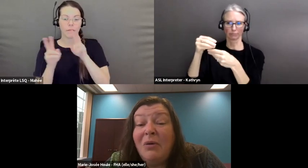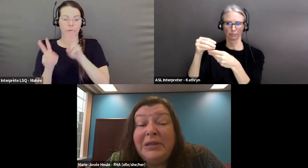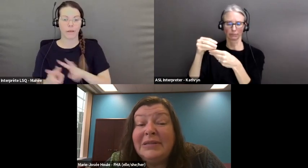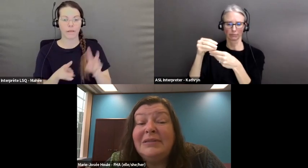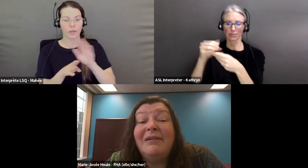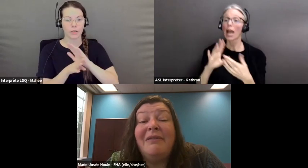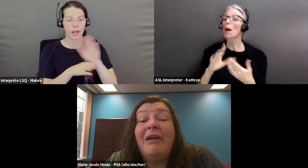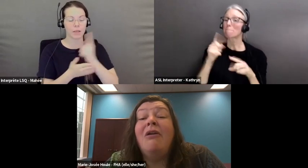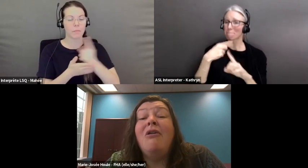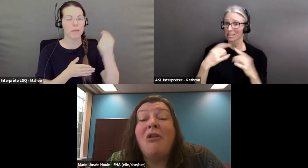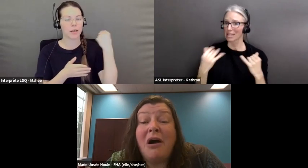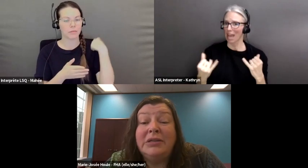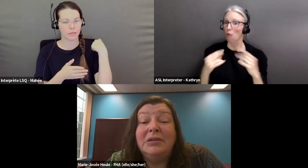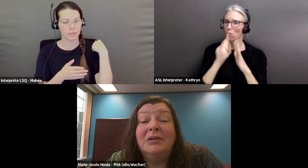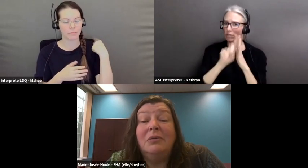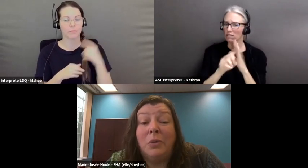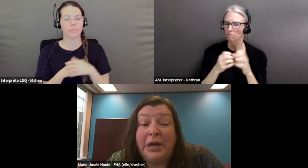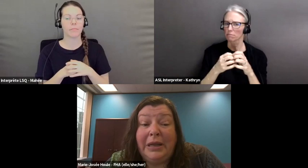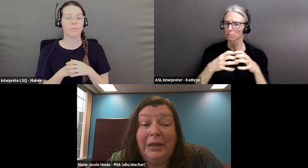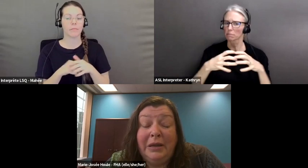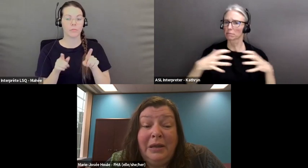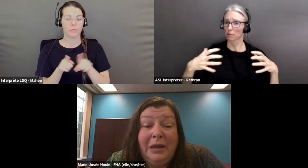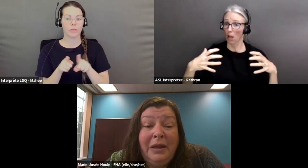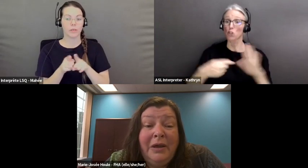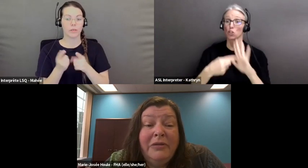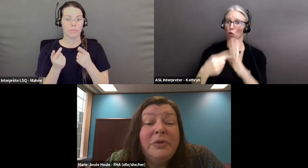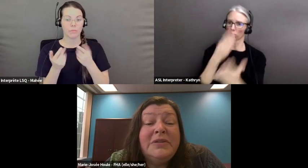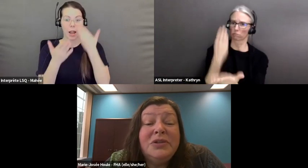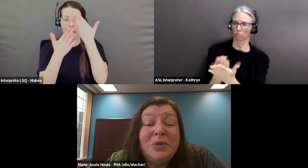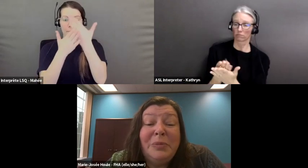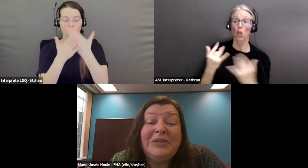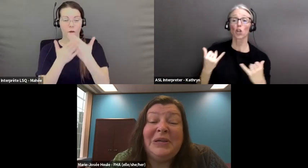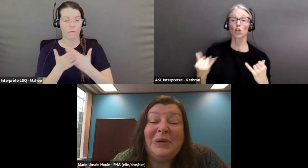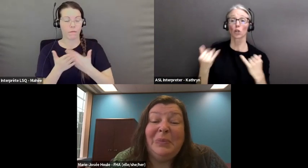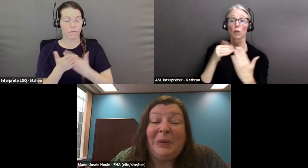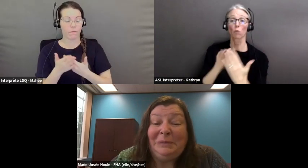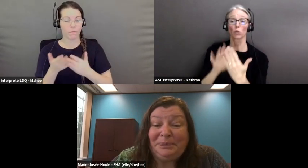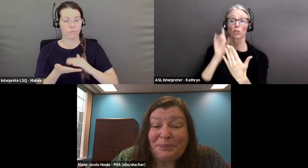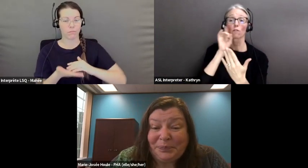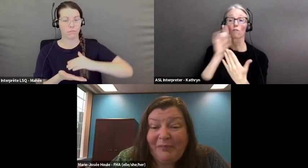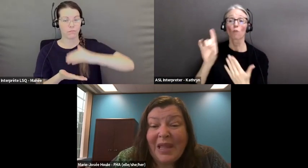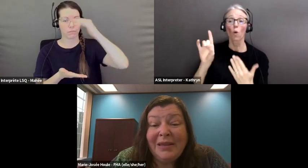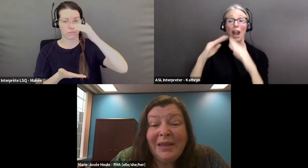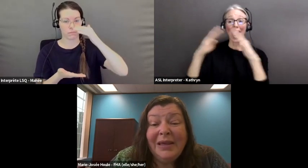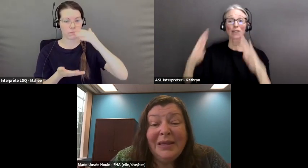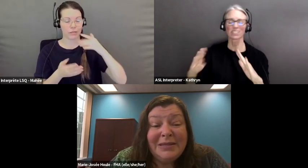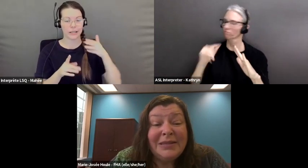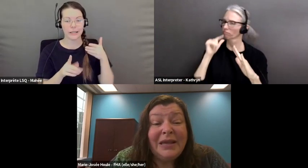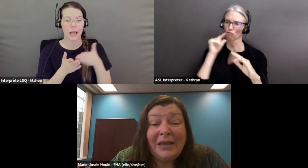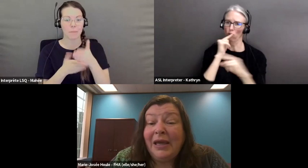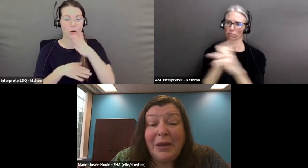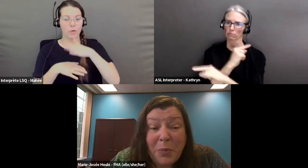to homelessness, they are not working. The research we're about to hear about